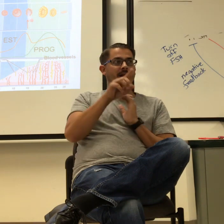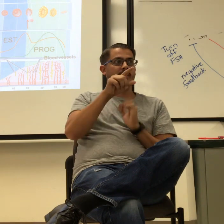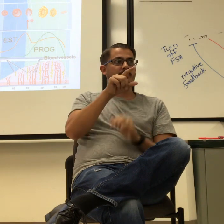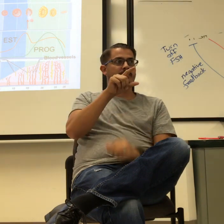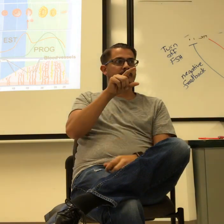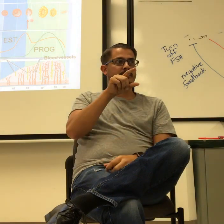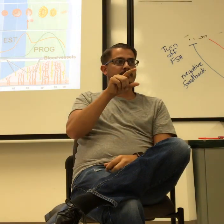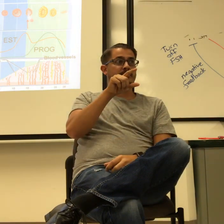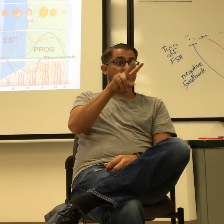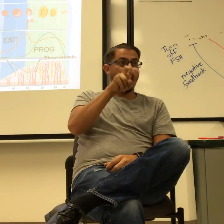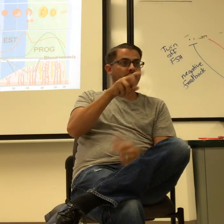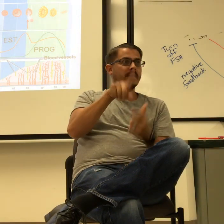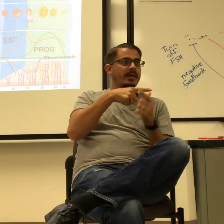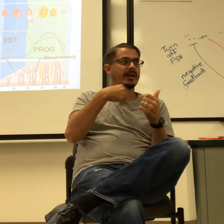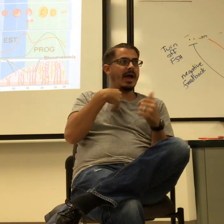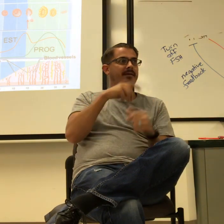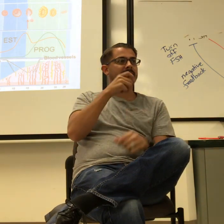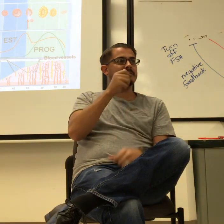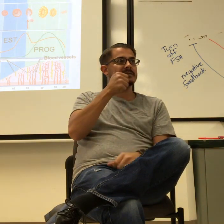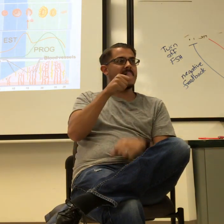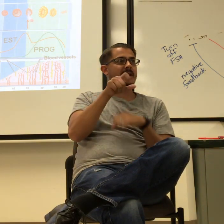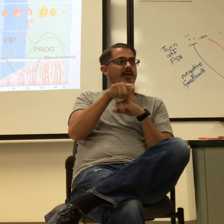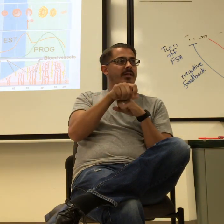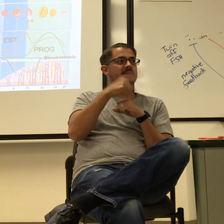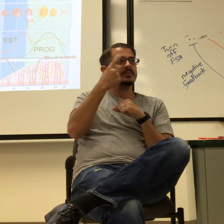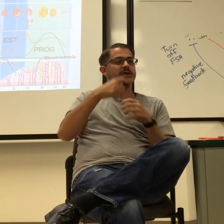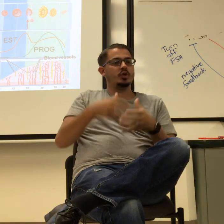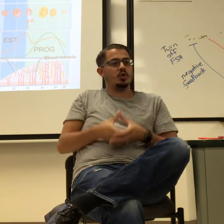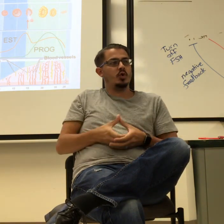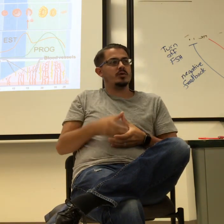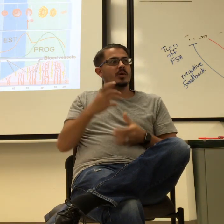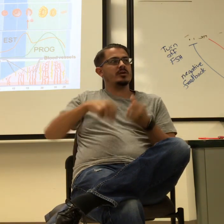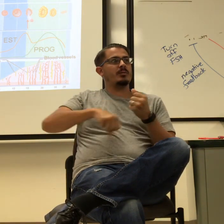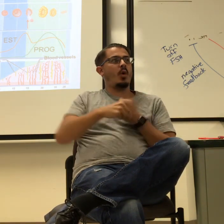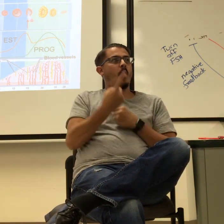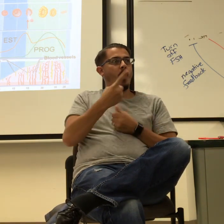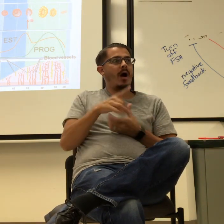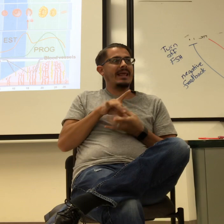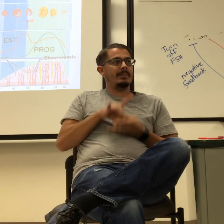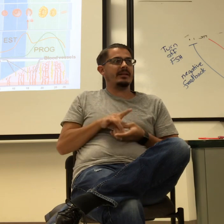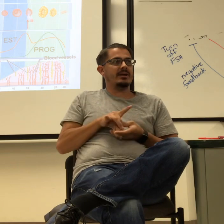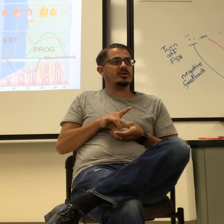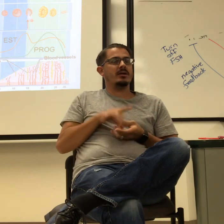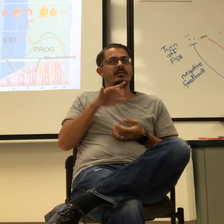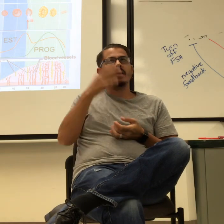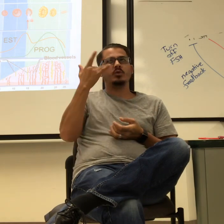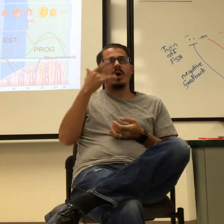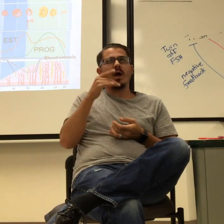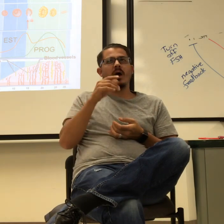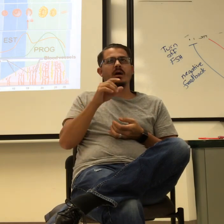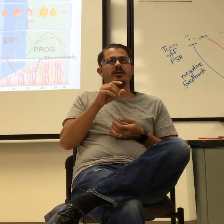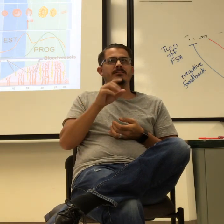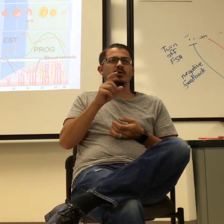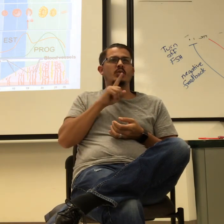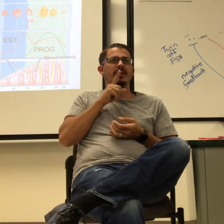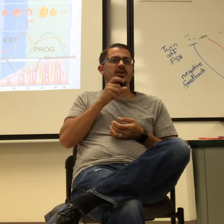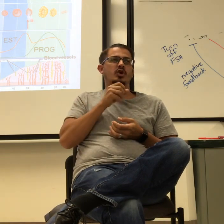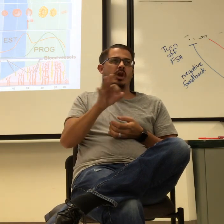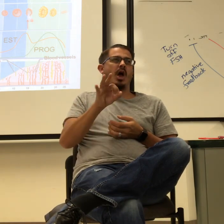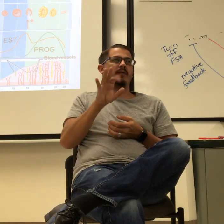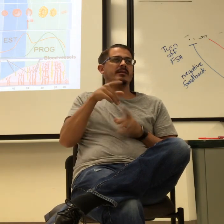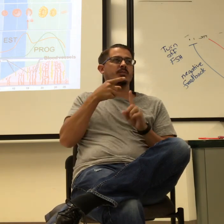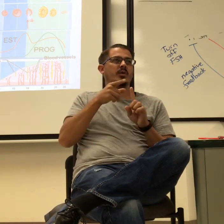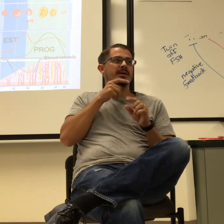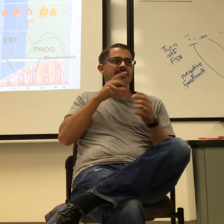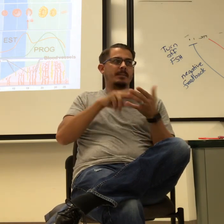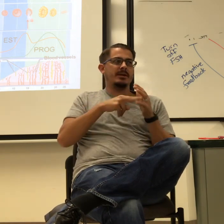10 ovulations because the uterus can only support 1 implantation. So I think that's kind of why you turn it off at this point. Doesn't